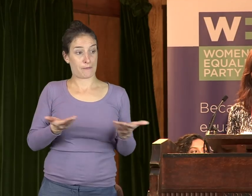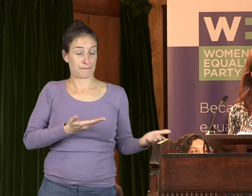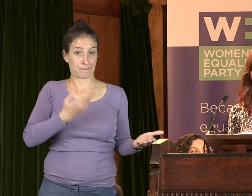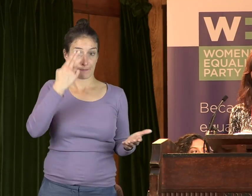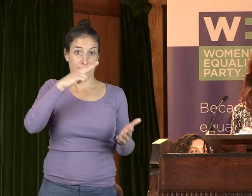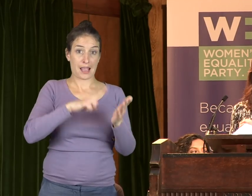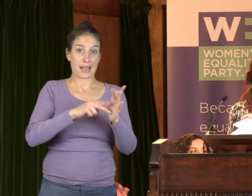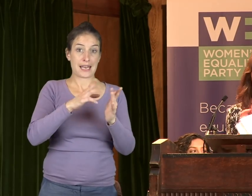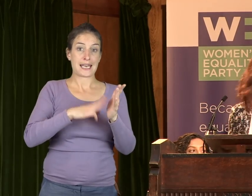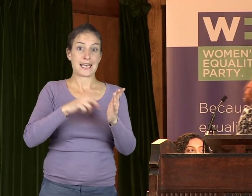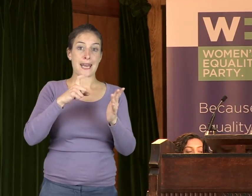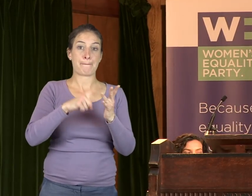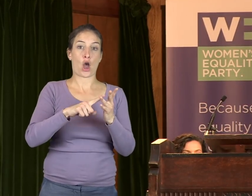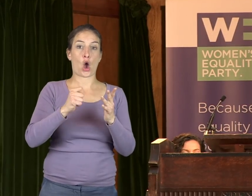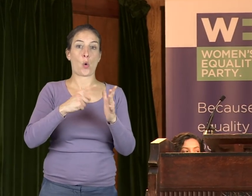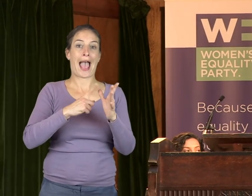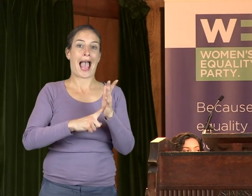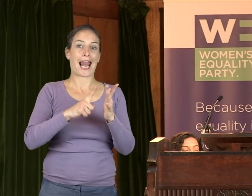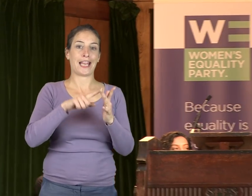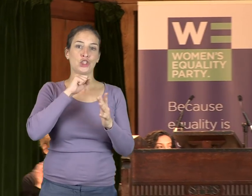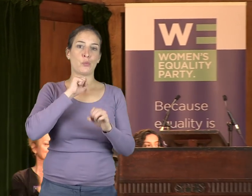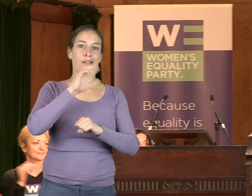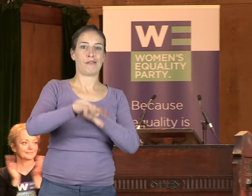violence against women. Thank you.